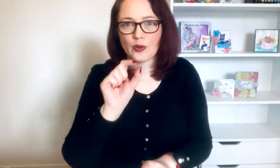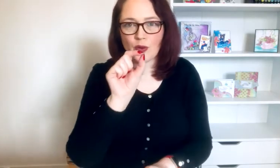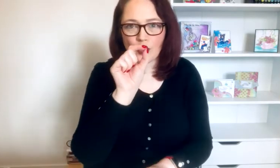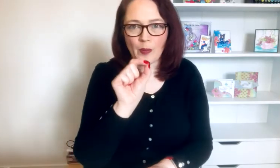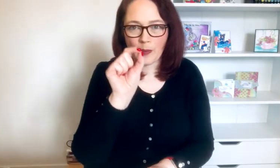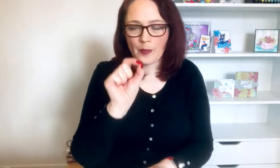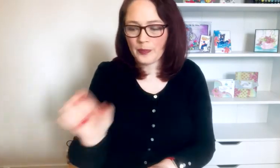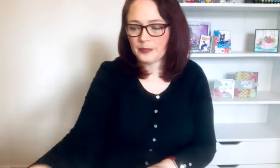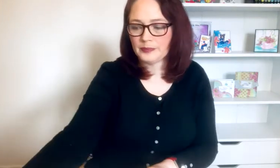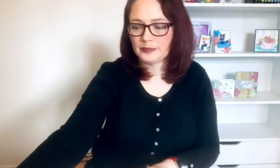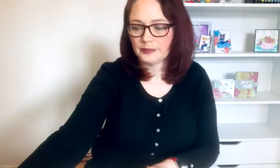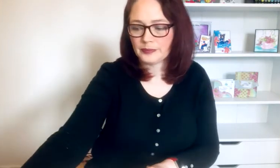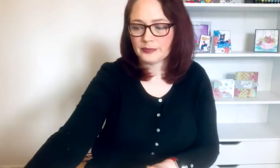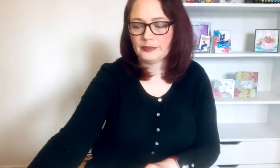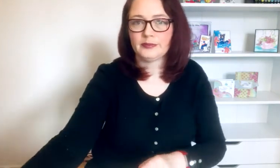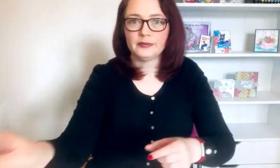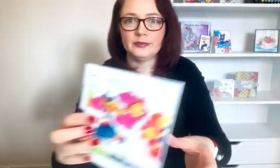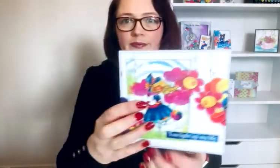Also, you can just sort of do much tighter